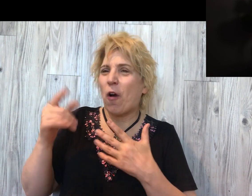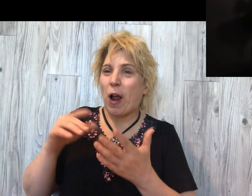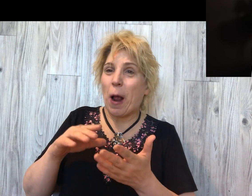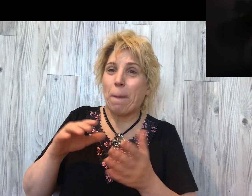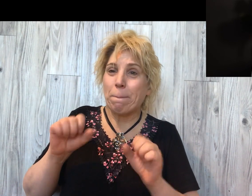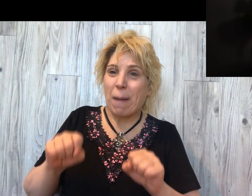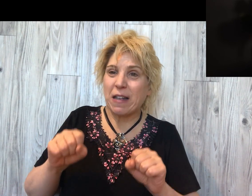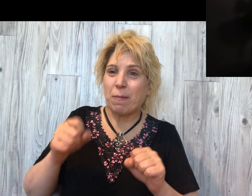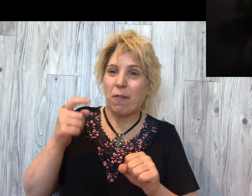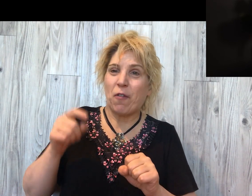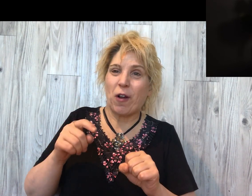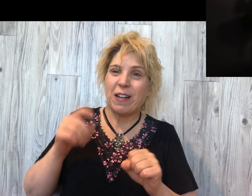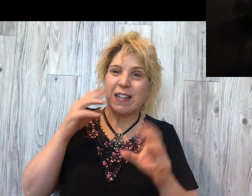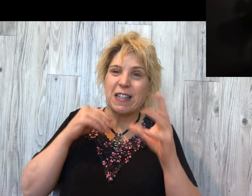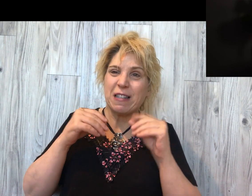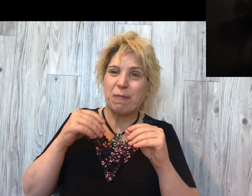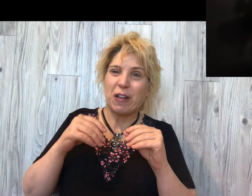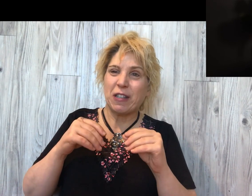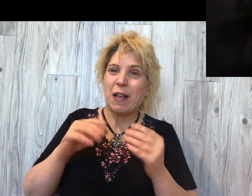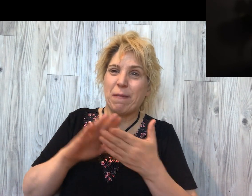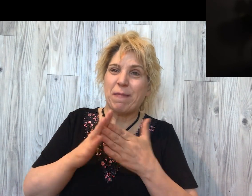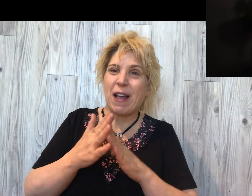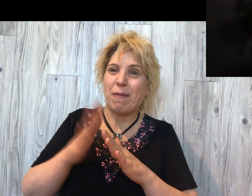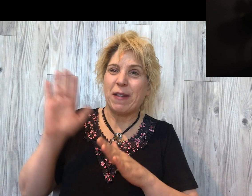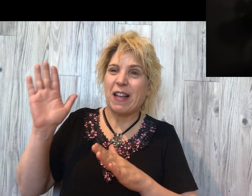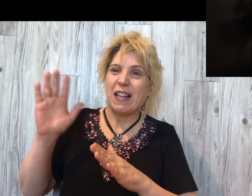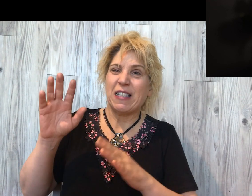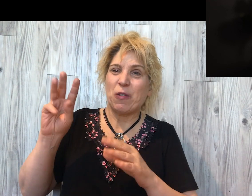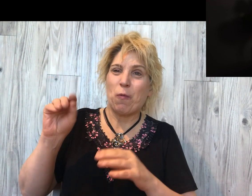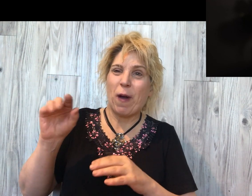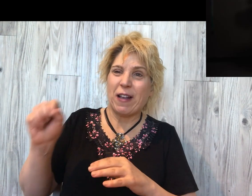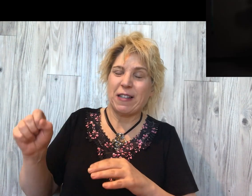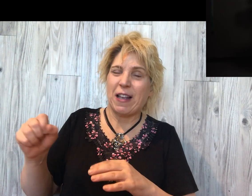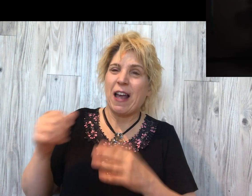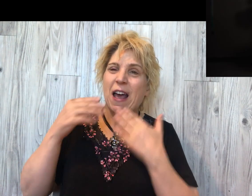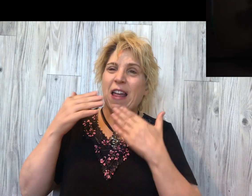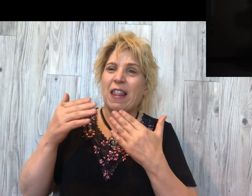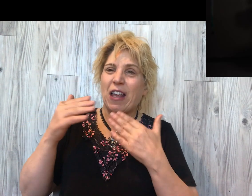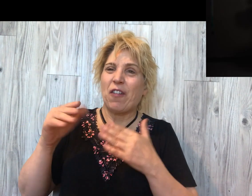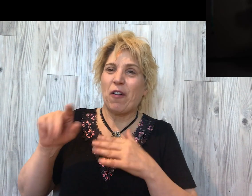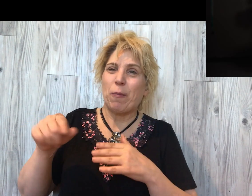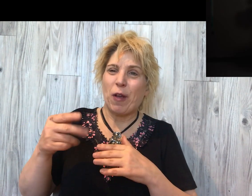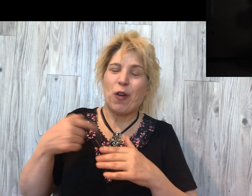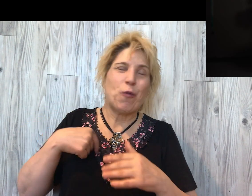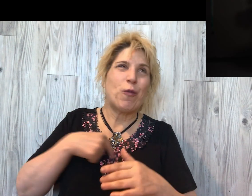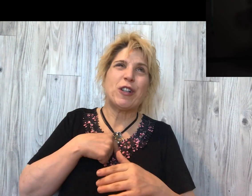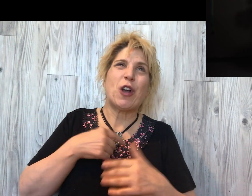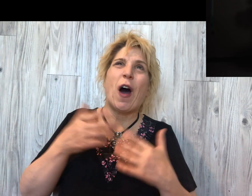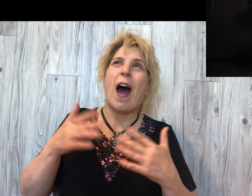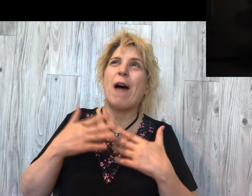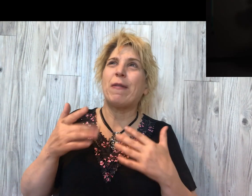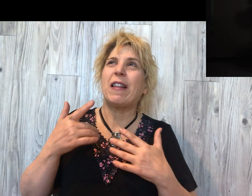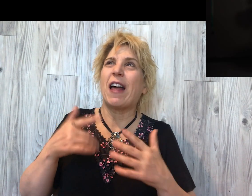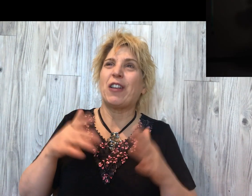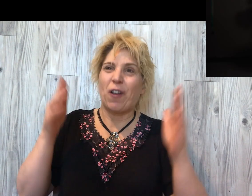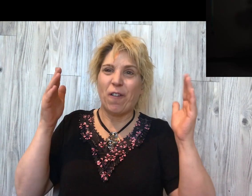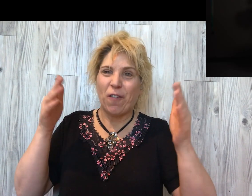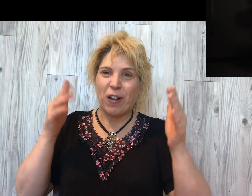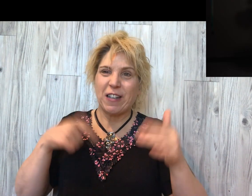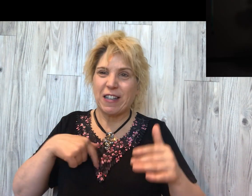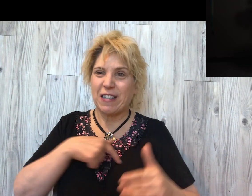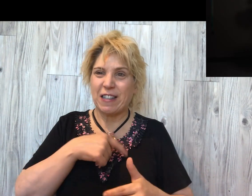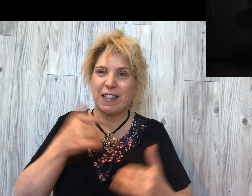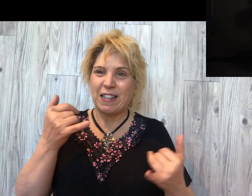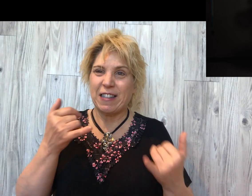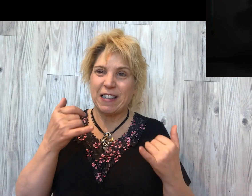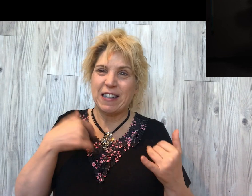possible for our students to experience God in these kinds of ways. Well, hey, welcome to Pure Heart. We are so glad you're tuning in with